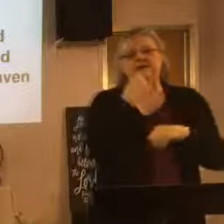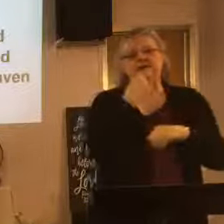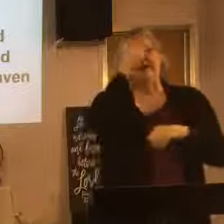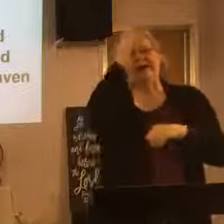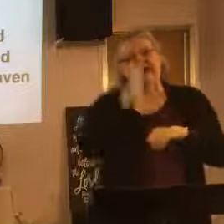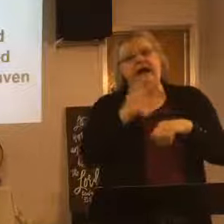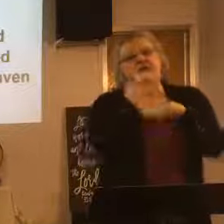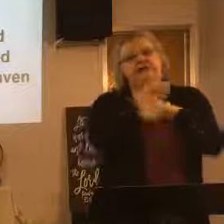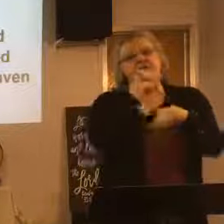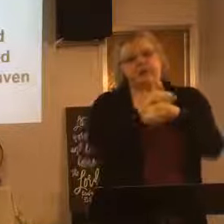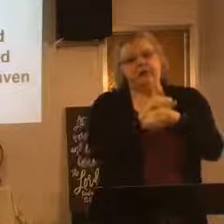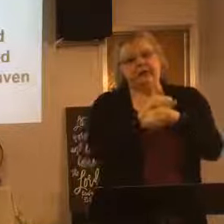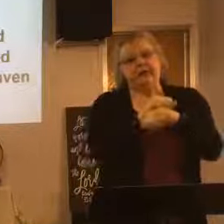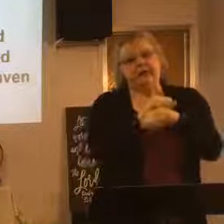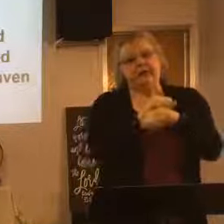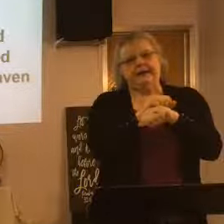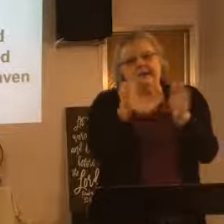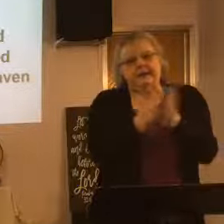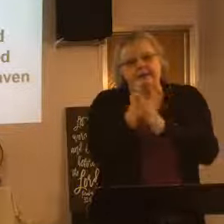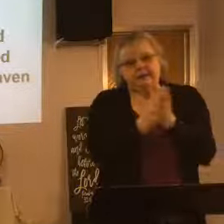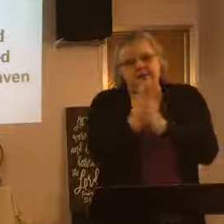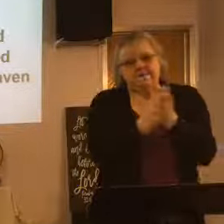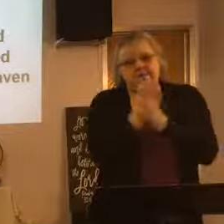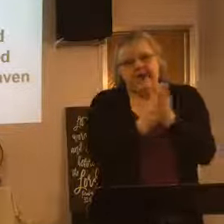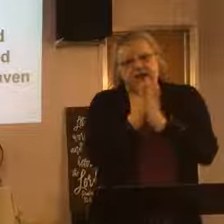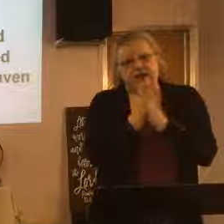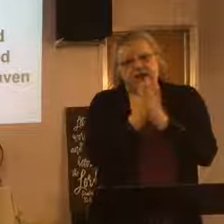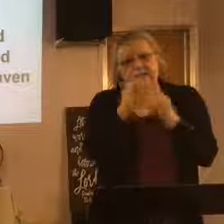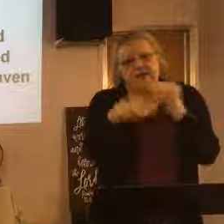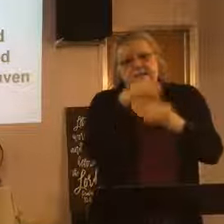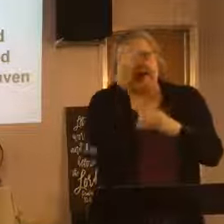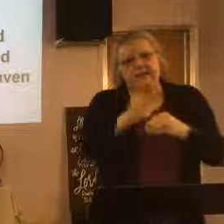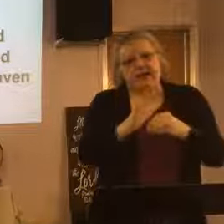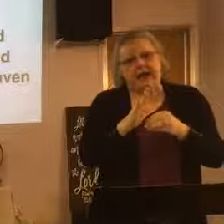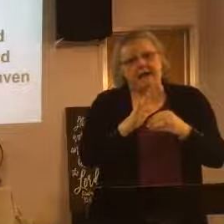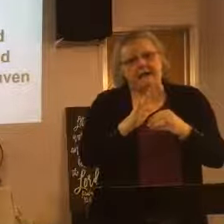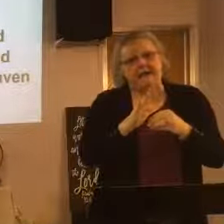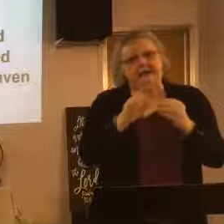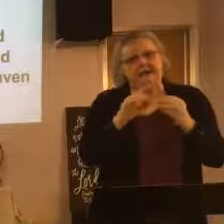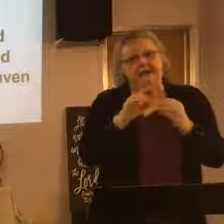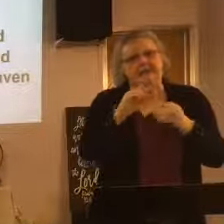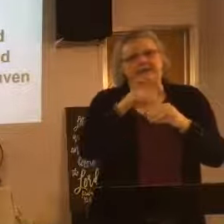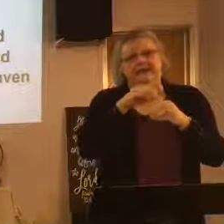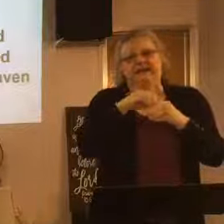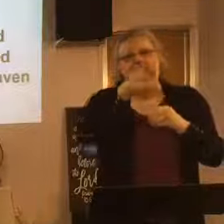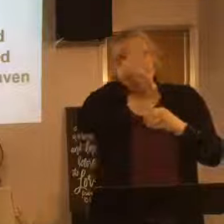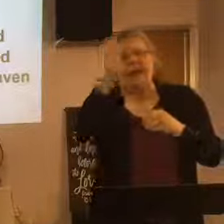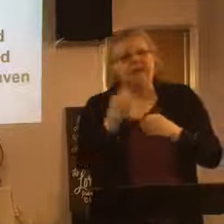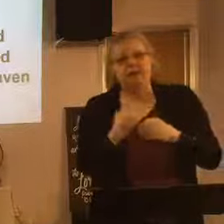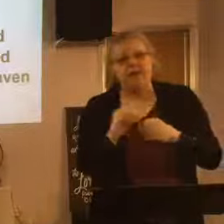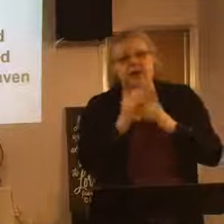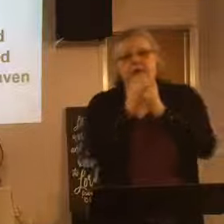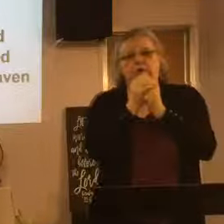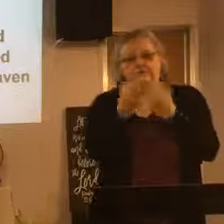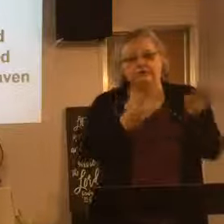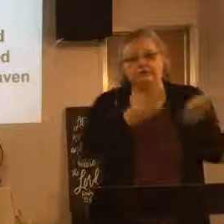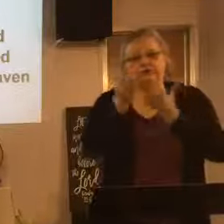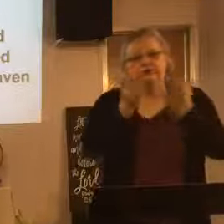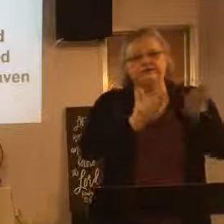is at work. There is a revival going on in a land in Africa where worship services are